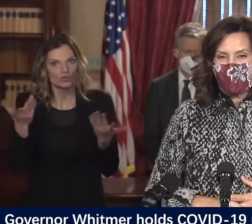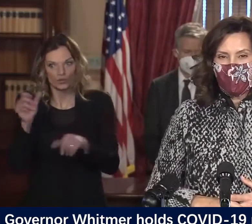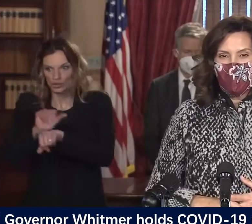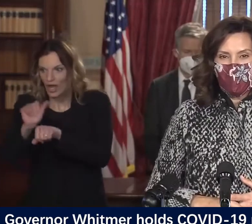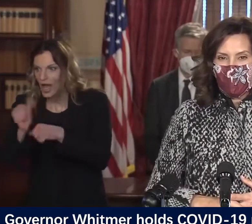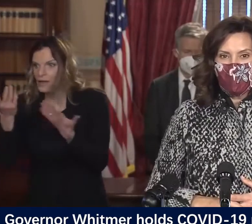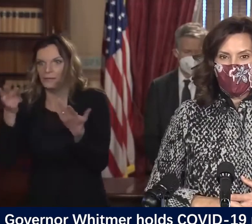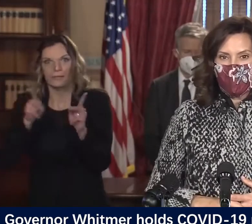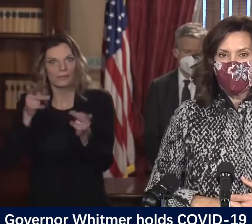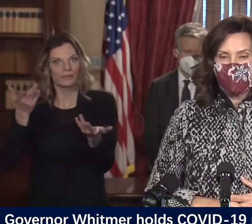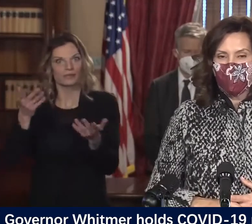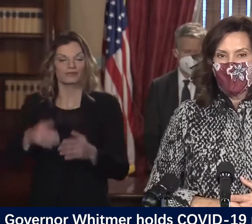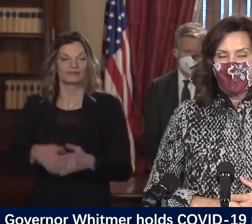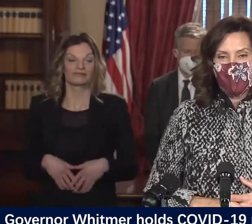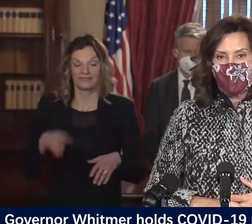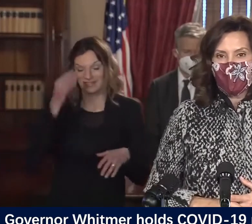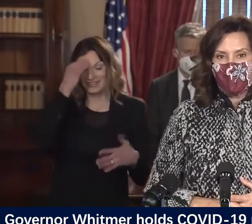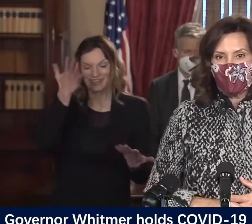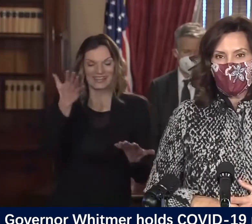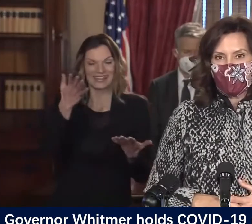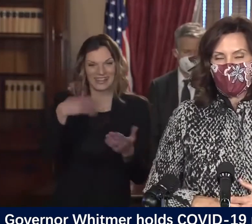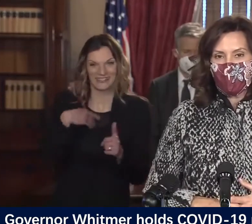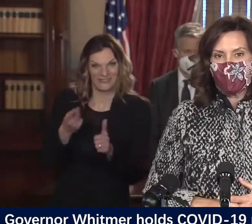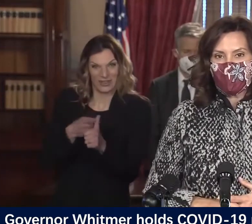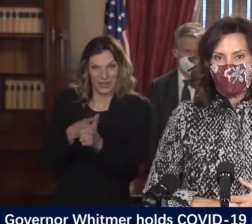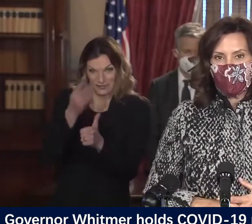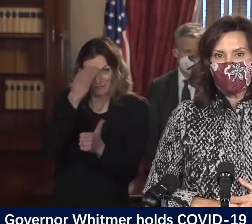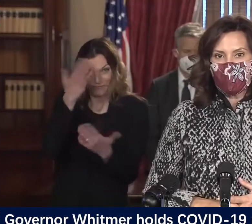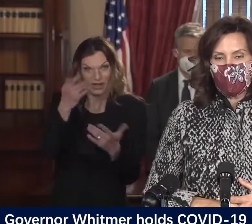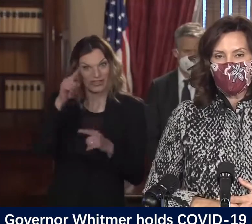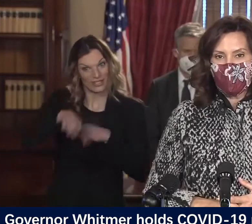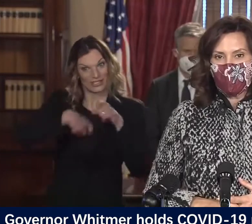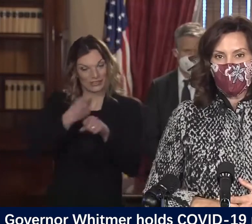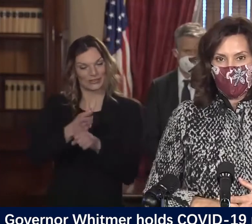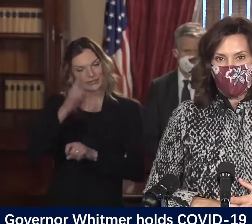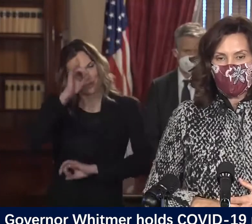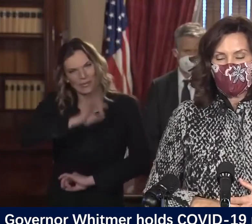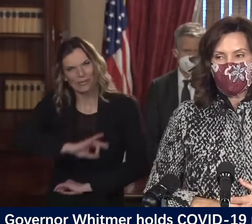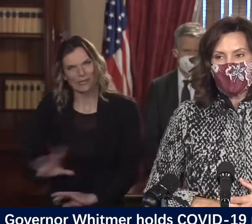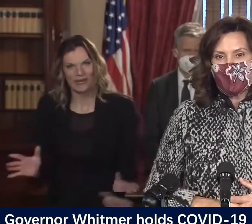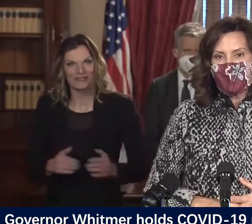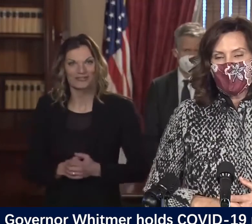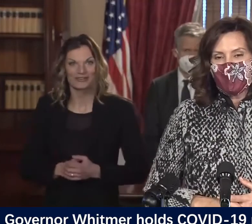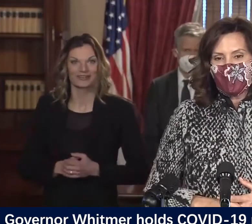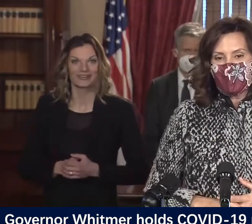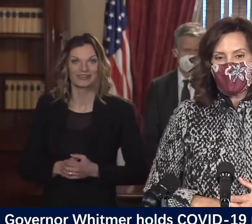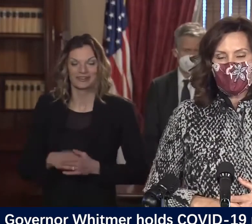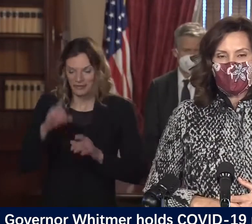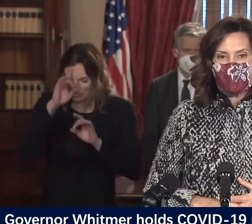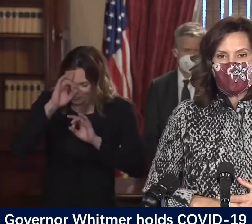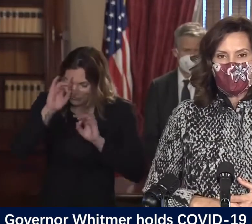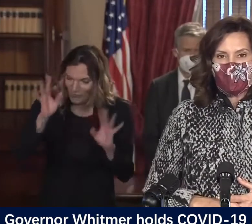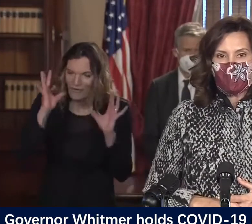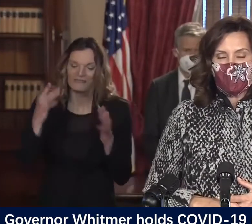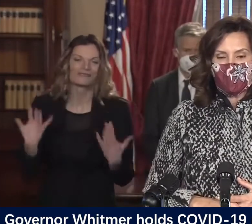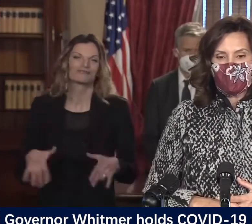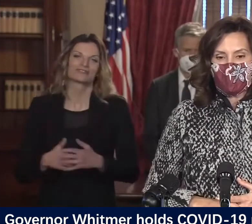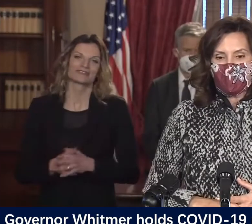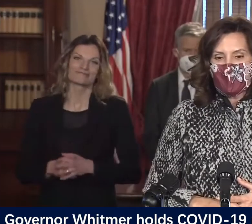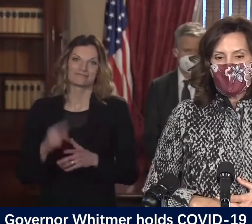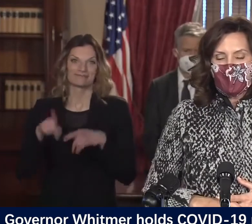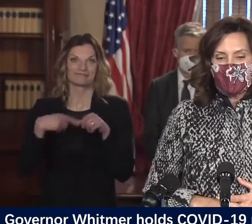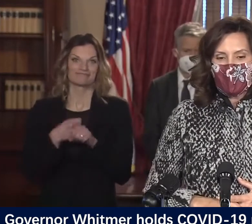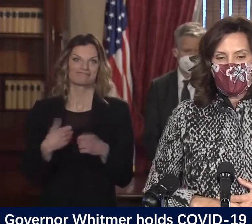this has been a horrible year. I mean, it really has been a tough year for all of us. And businesses